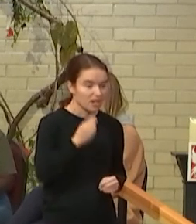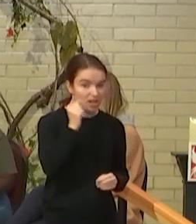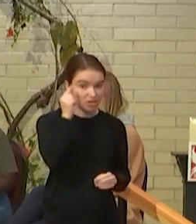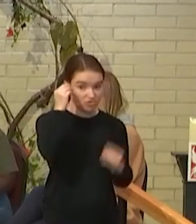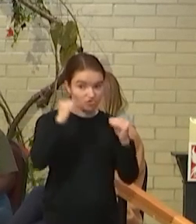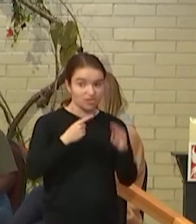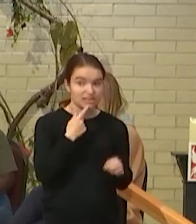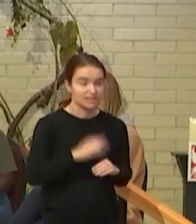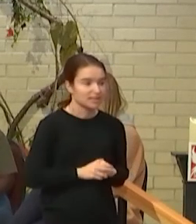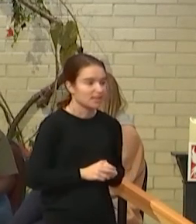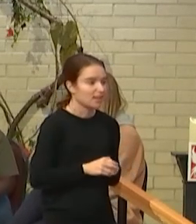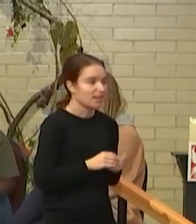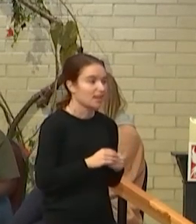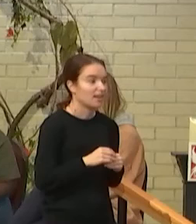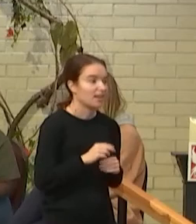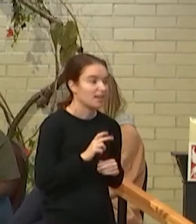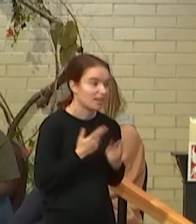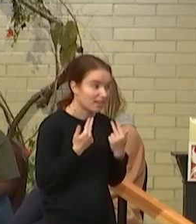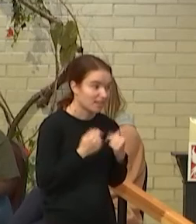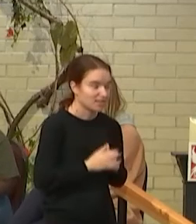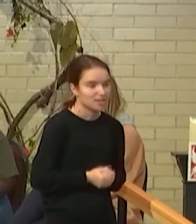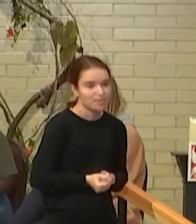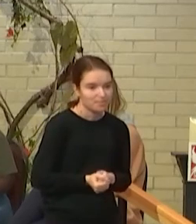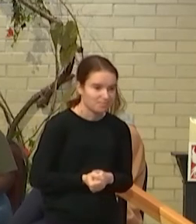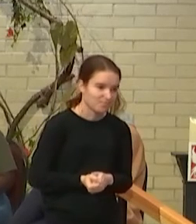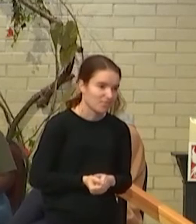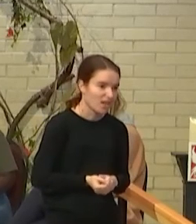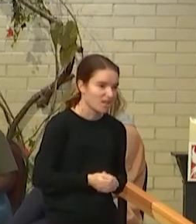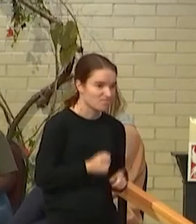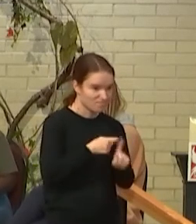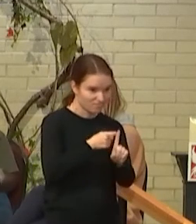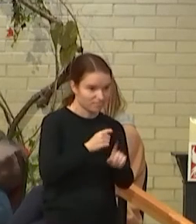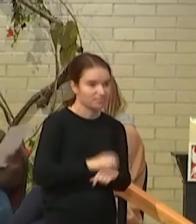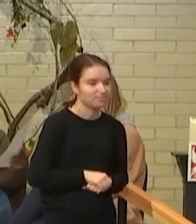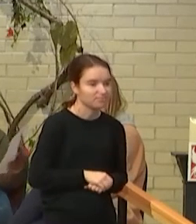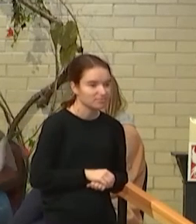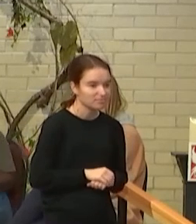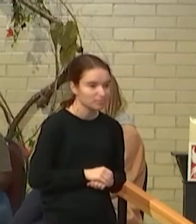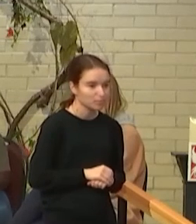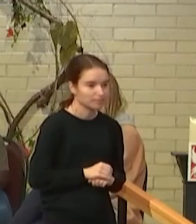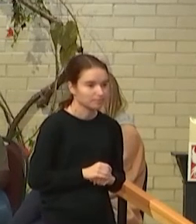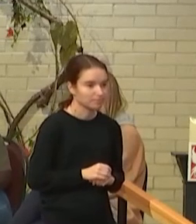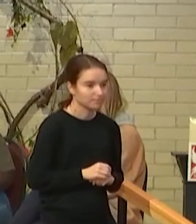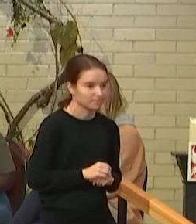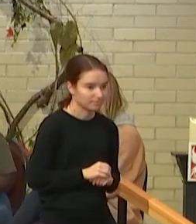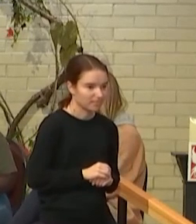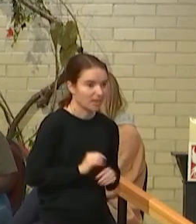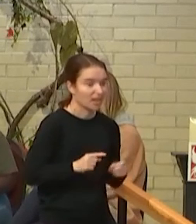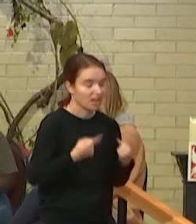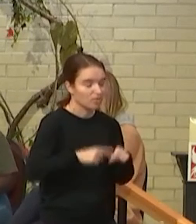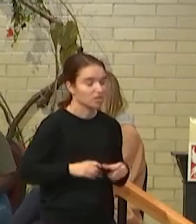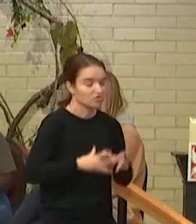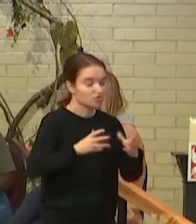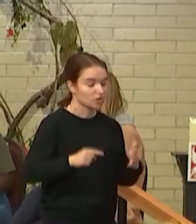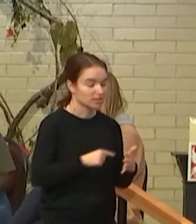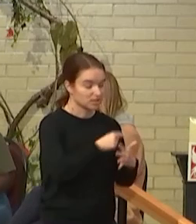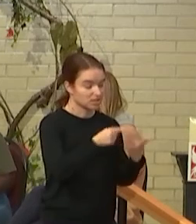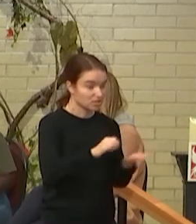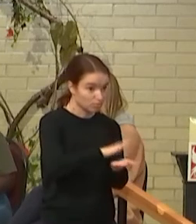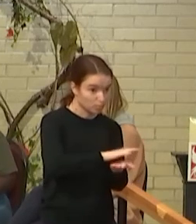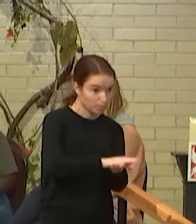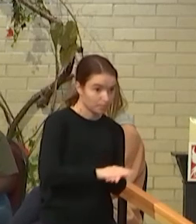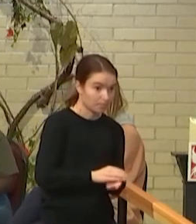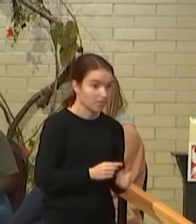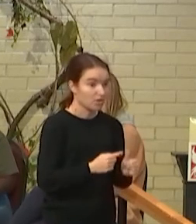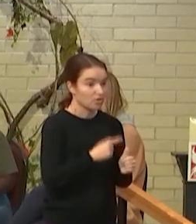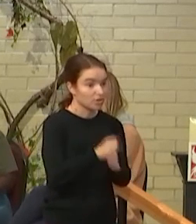you know? And then I was like, okay, maybe it's not a thing and I'm just being silly. And that like happened throughout high school, like my first